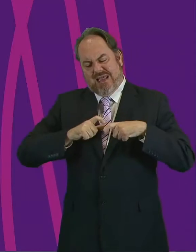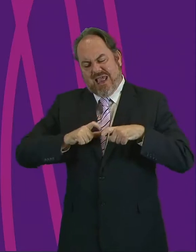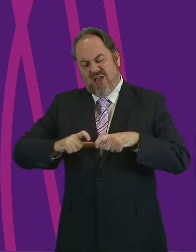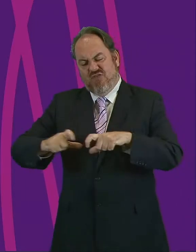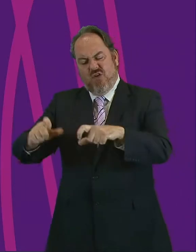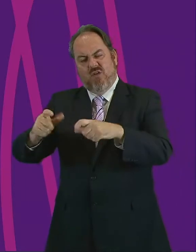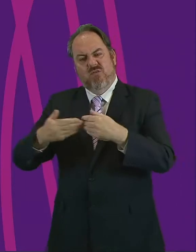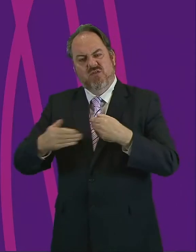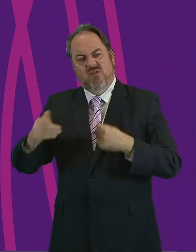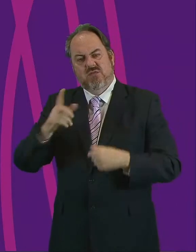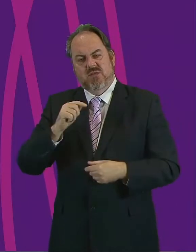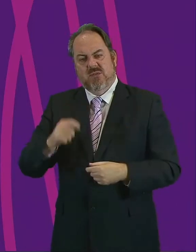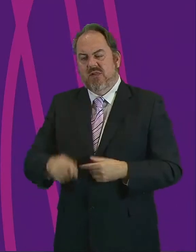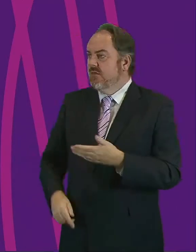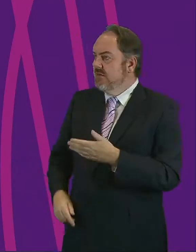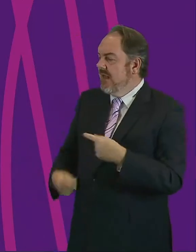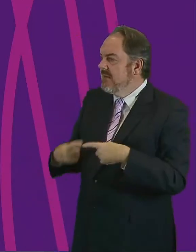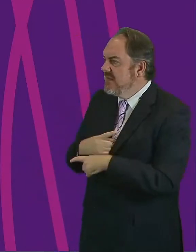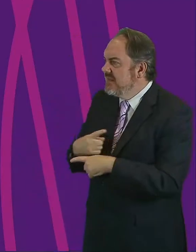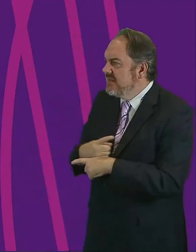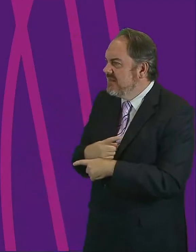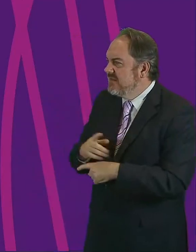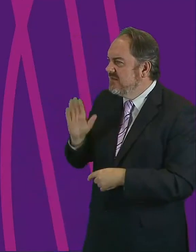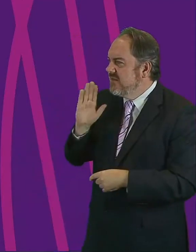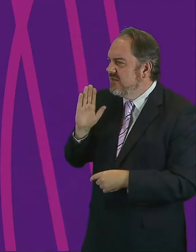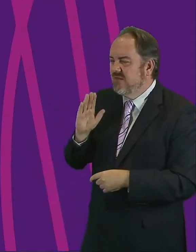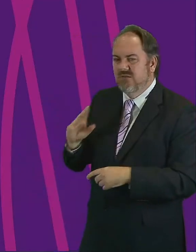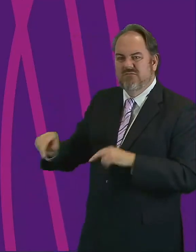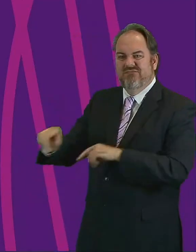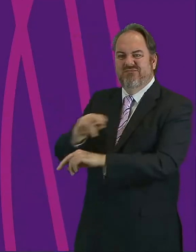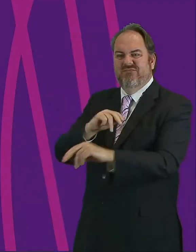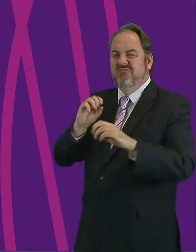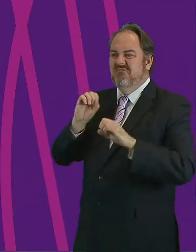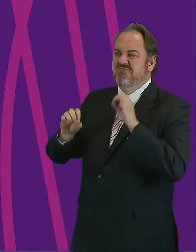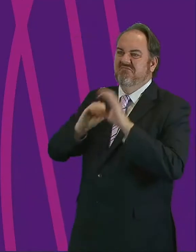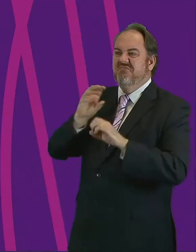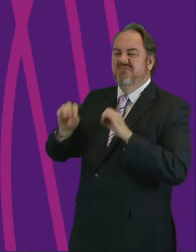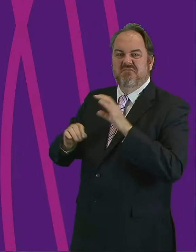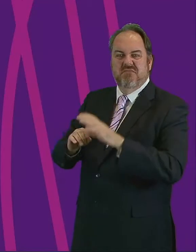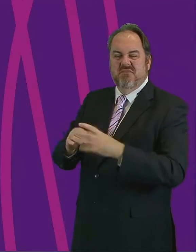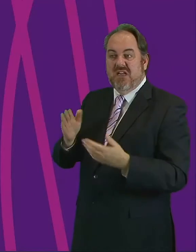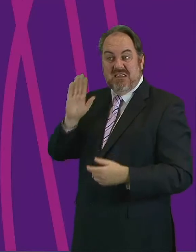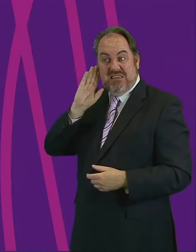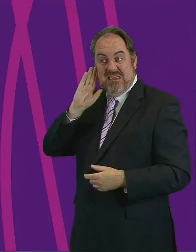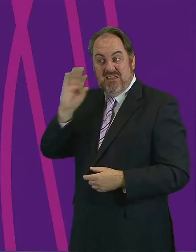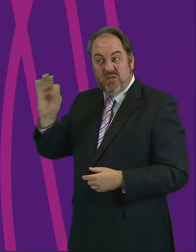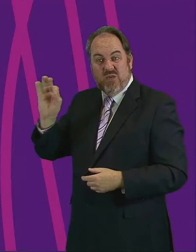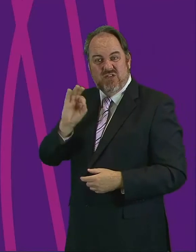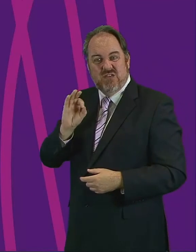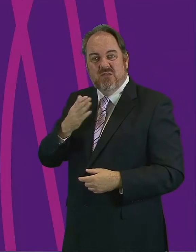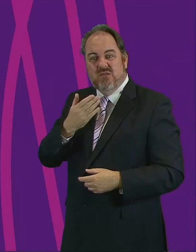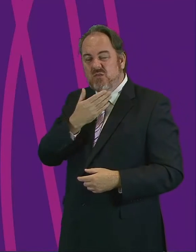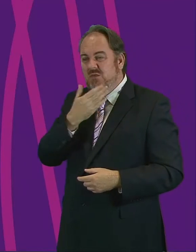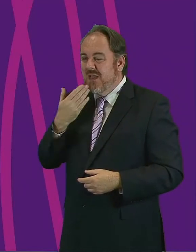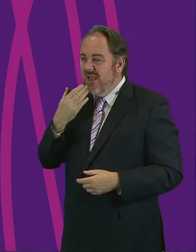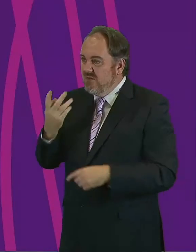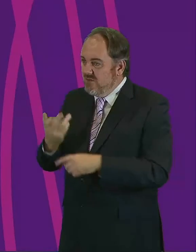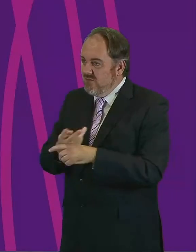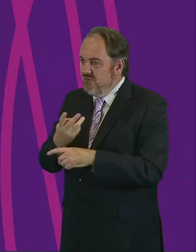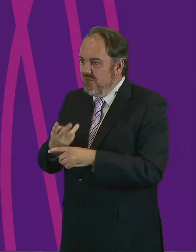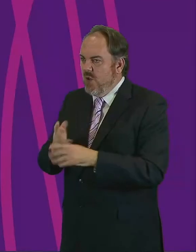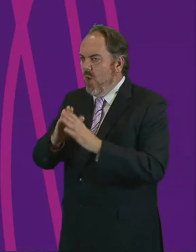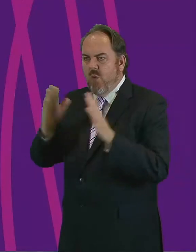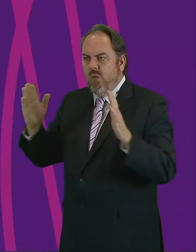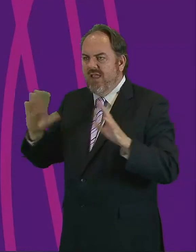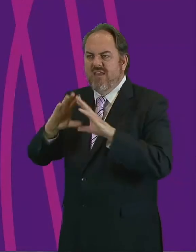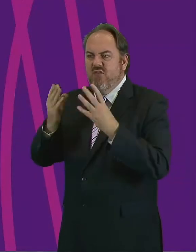Kate Forbes. I didn't hear the end of that. It was difficult. I found it difficult to hear the end of Mr Golden's question. I would very much like to hear it again. Not the whole